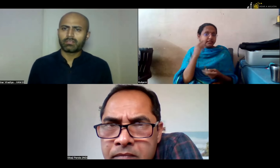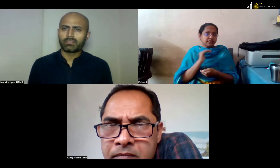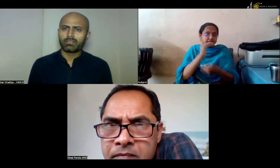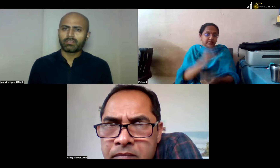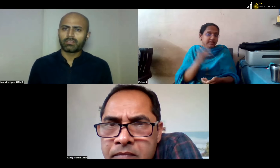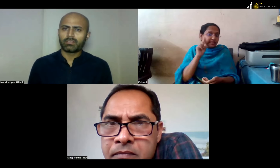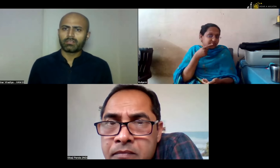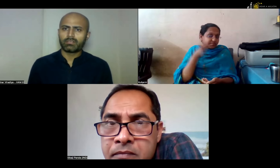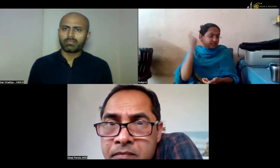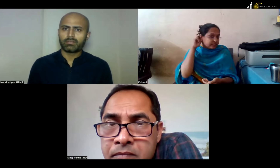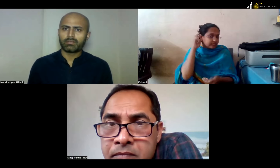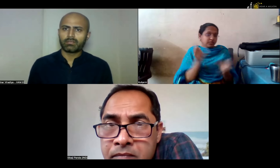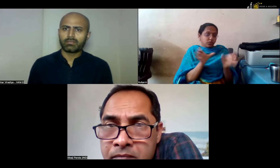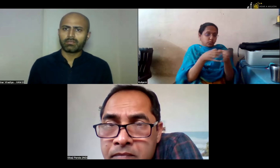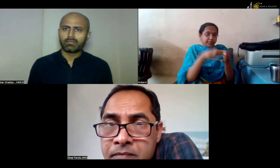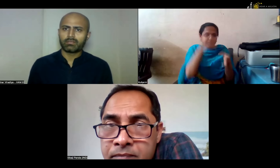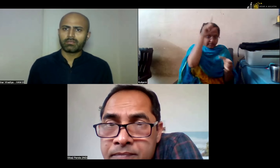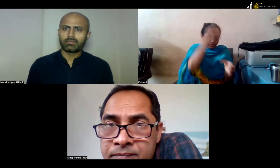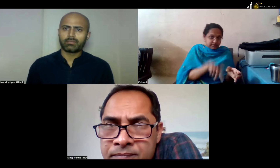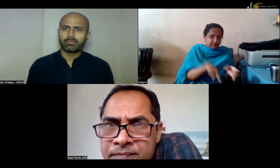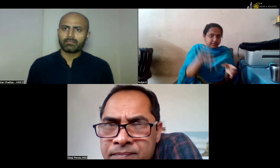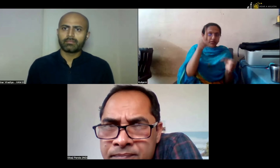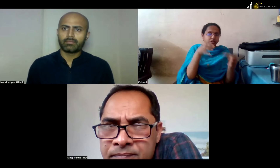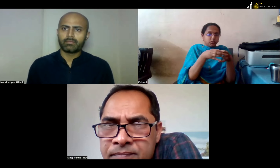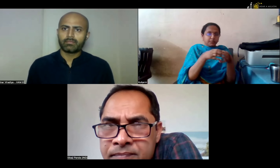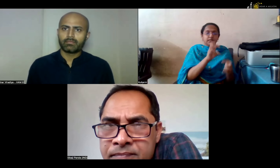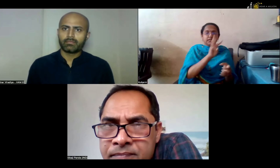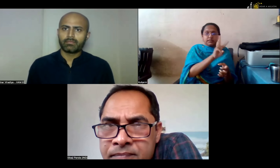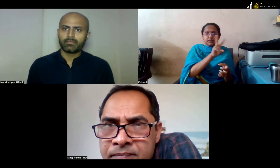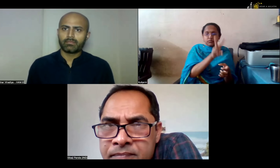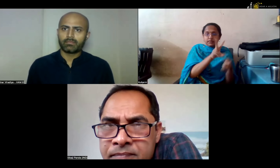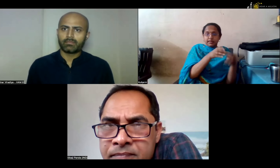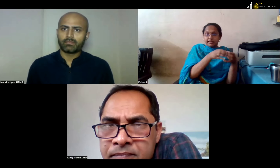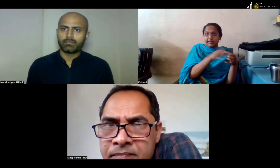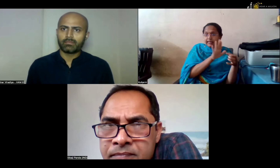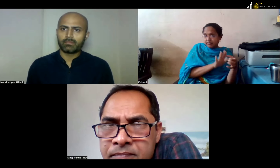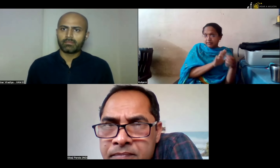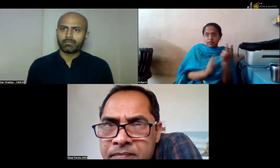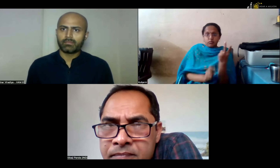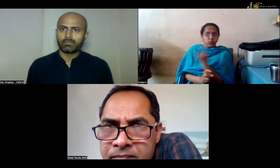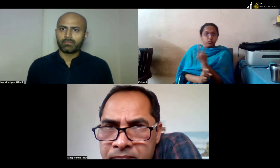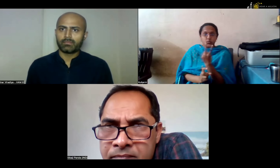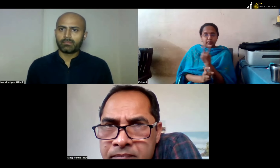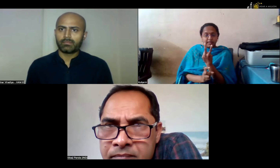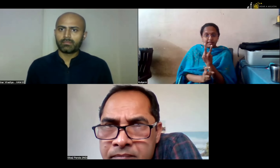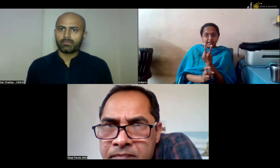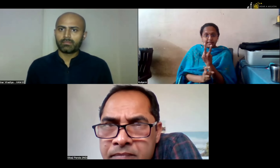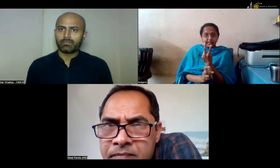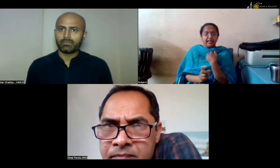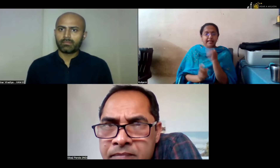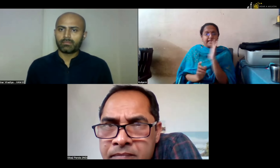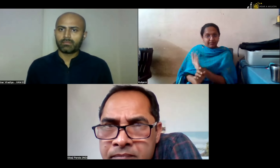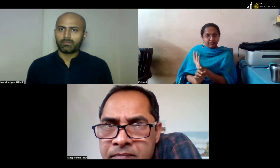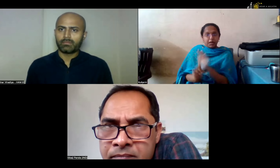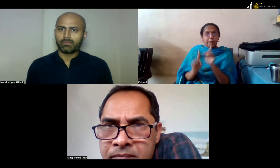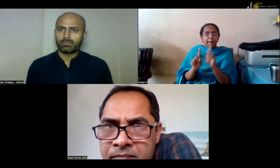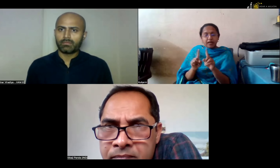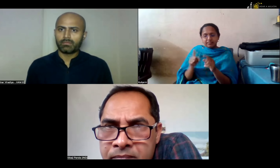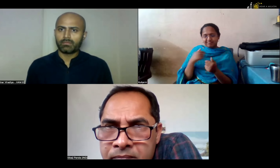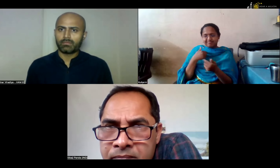a good community. But when they have deaf parents who have deaf children and they get cochlear implants